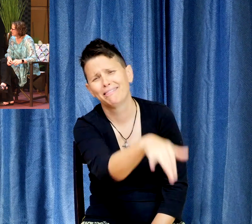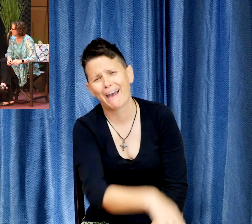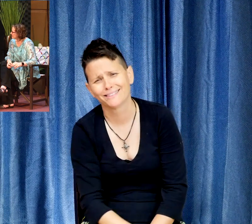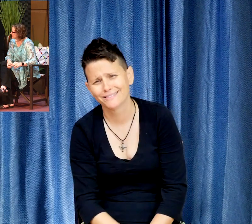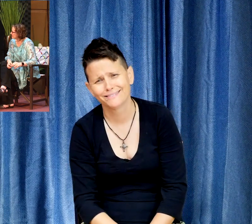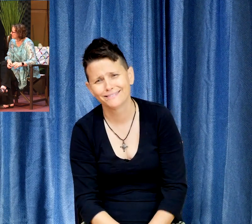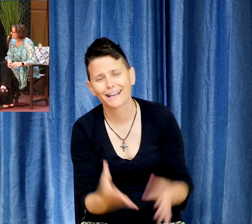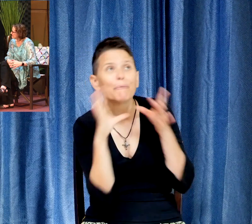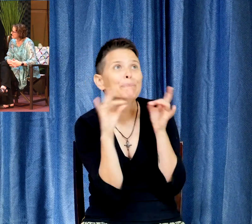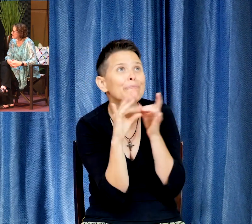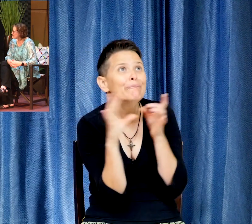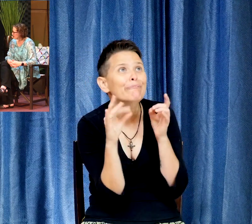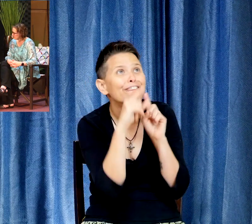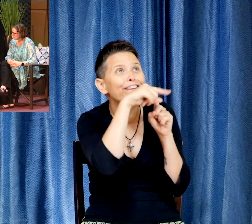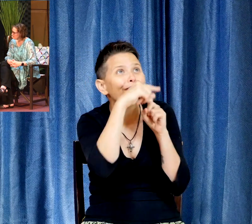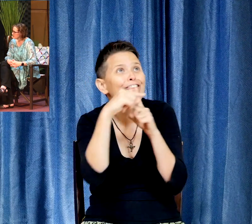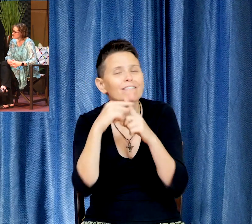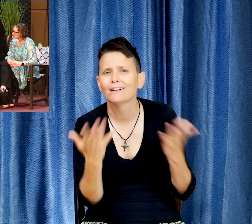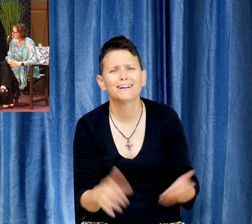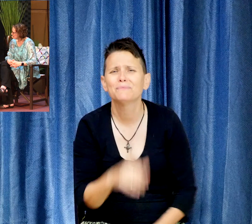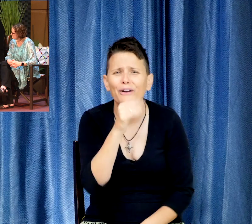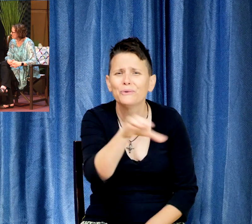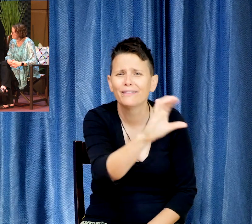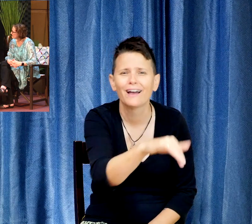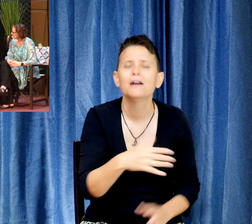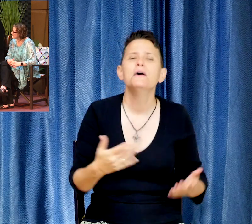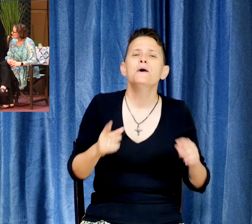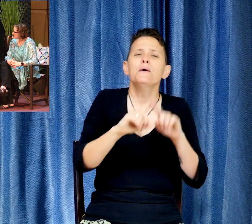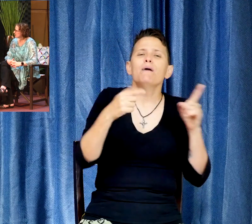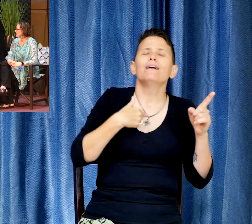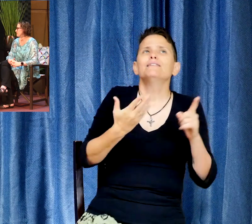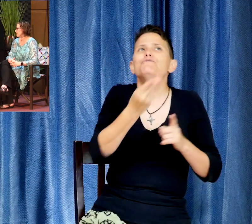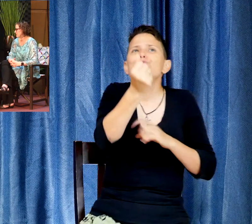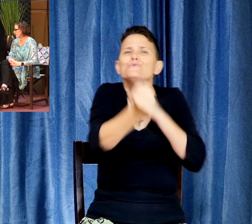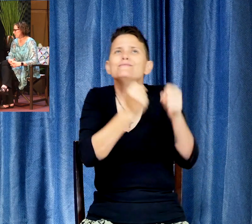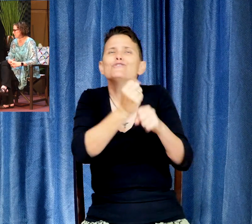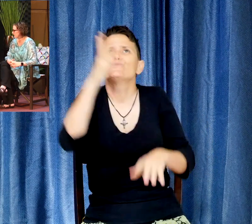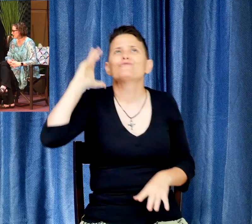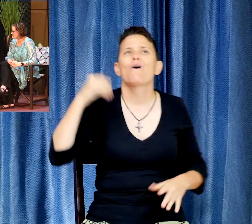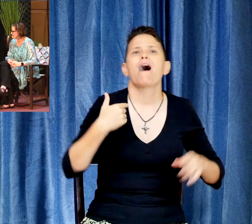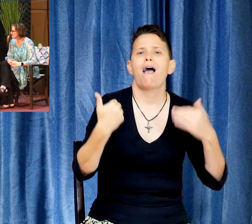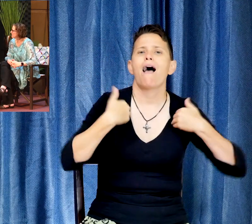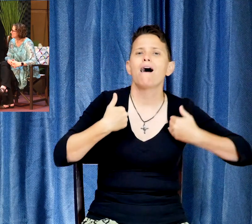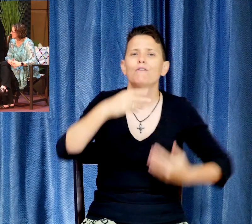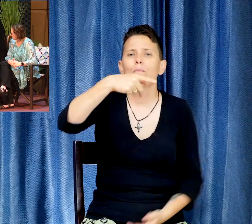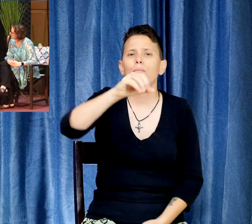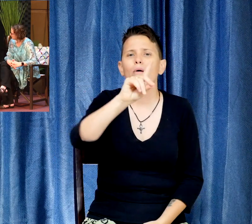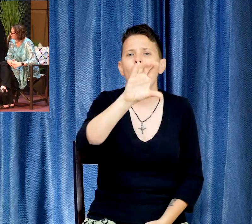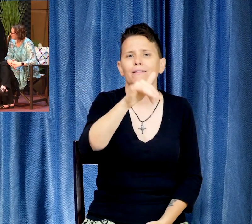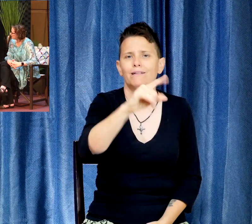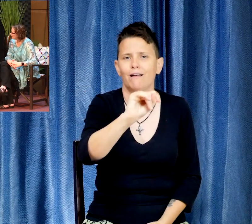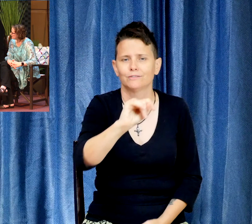honestly, several years ago, and I have a podcast called Fit Over 40, and I talk a lot about my personal journey back home